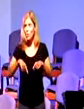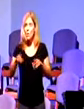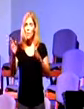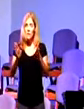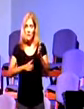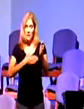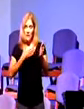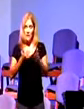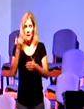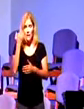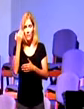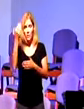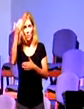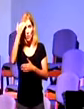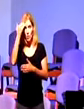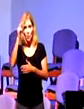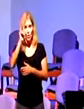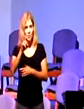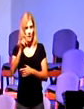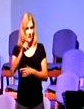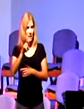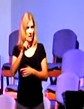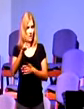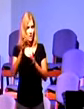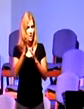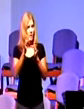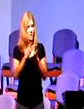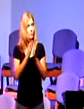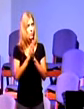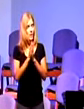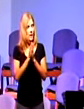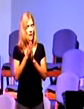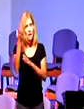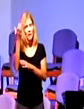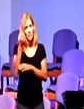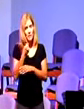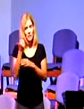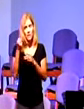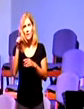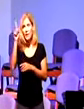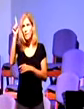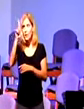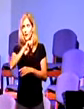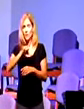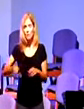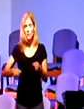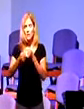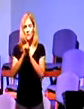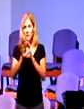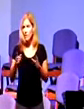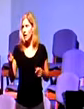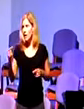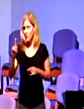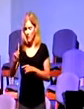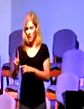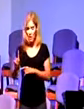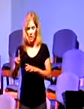singing, if you know that you need Him, why don't you pray and receive Him as Lord and Savior? I'm going to be forward. There'll be some other